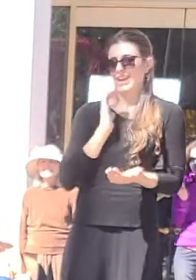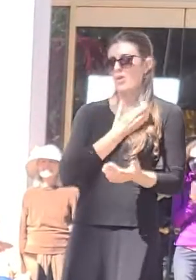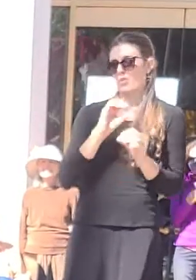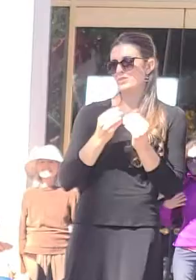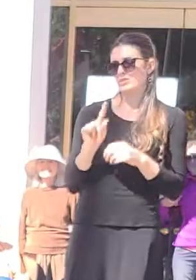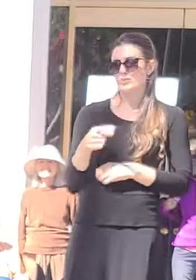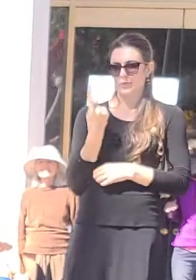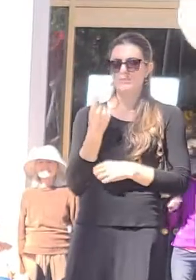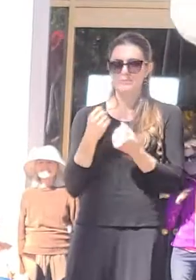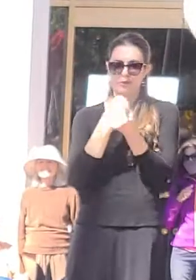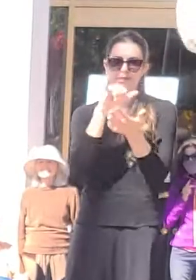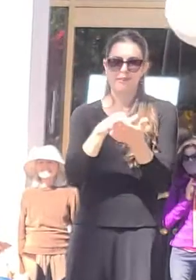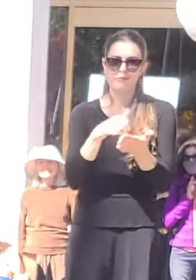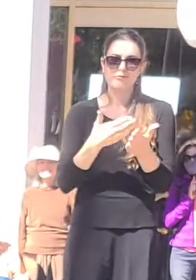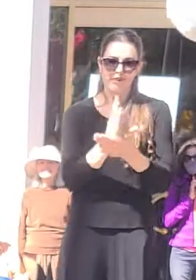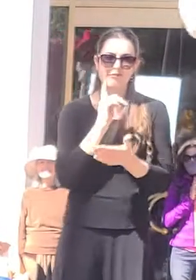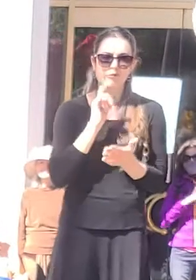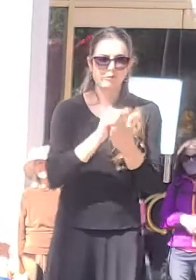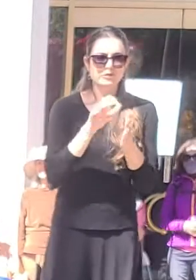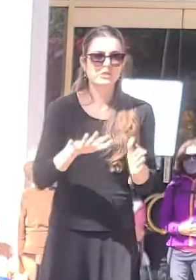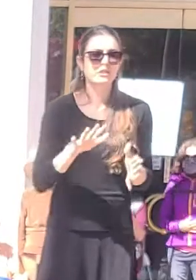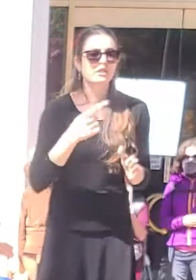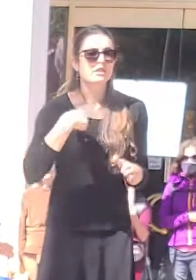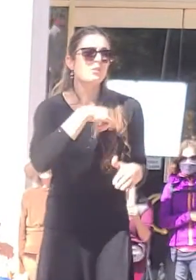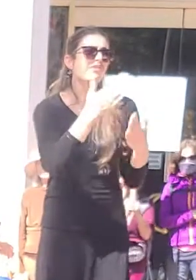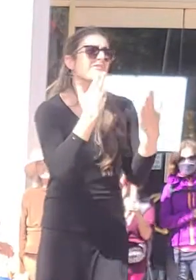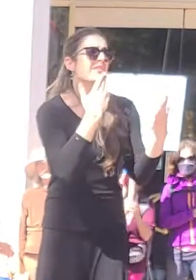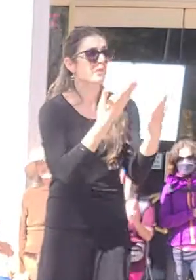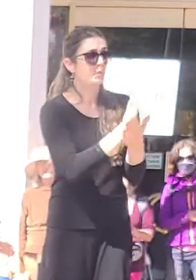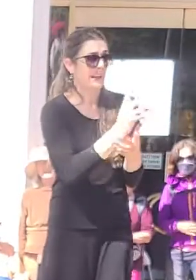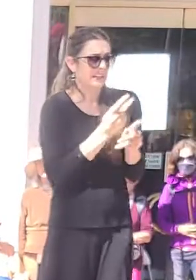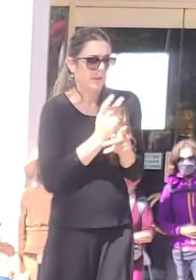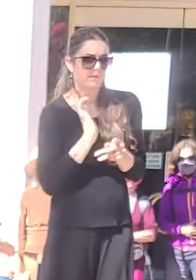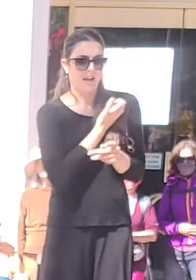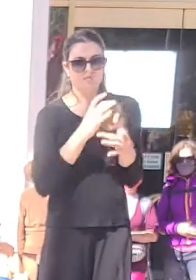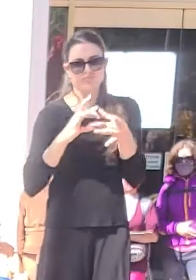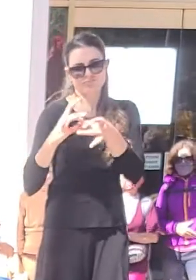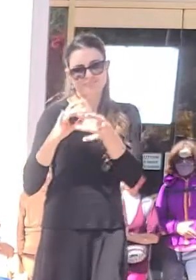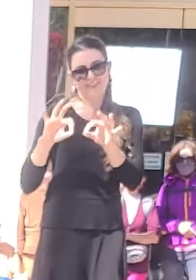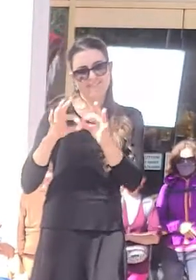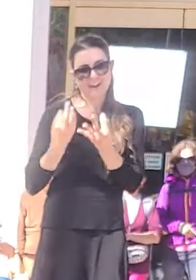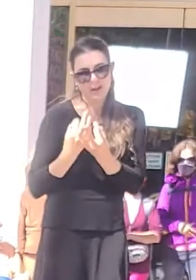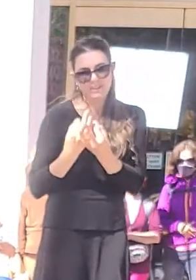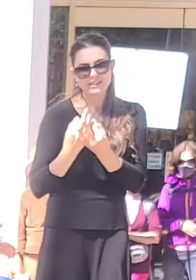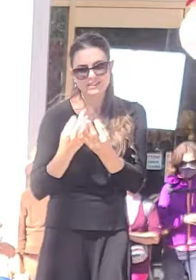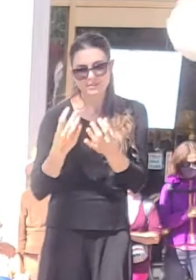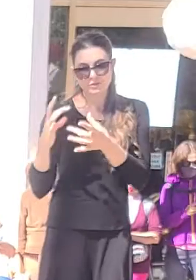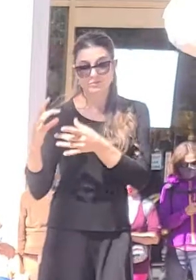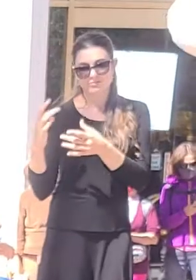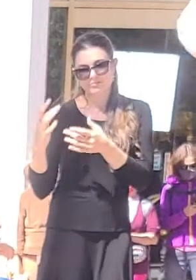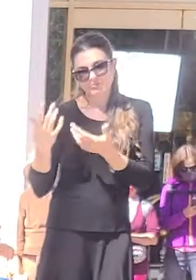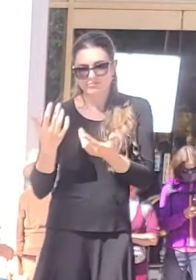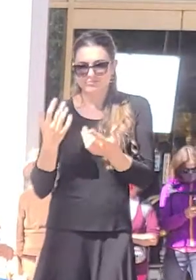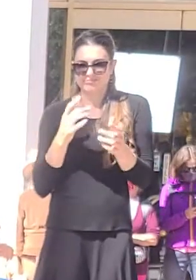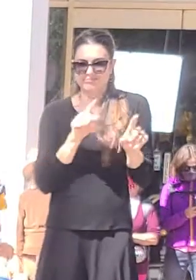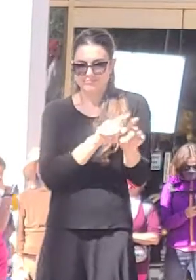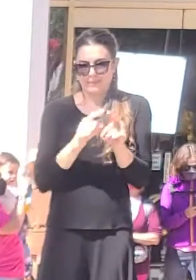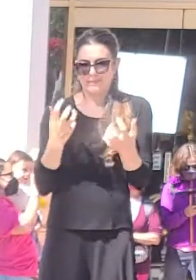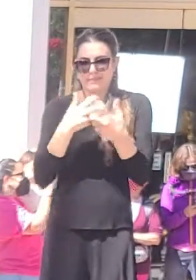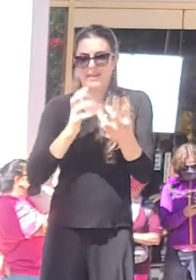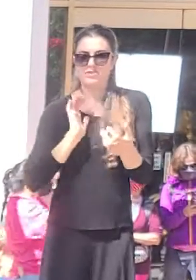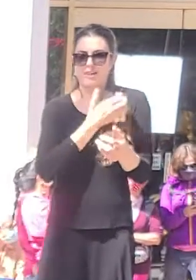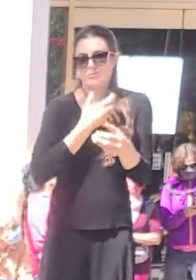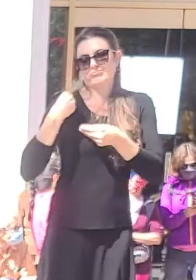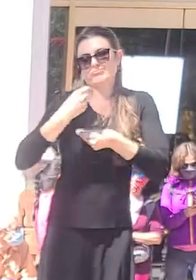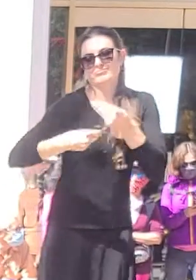We're so thankful for the right to care for our relatives according to our original instructions. Having access geographically, being able to provide abortion